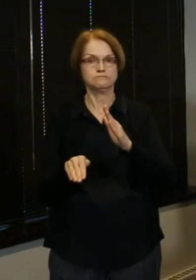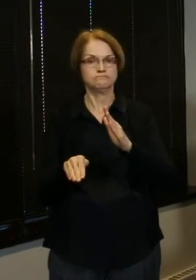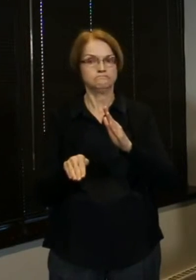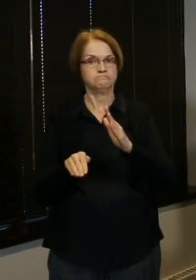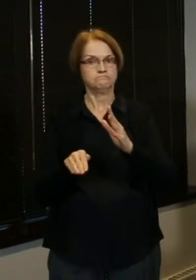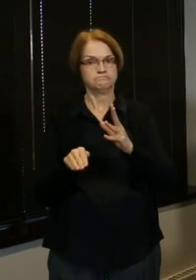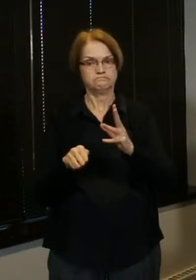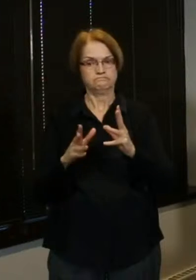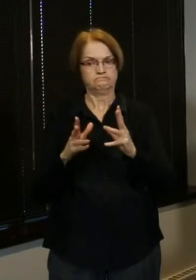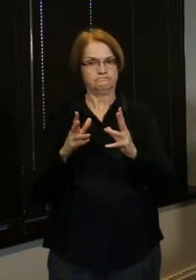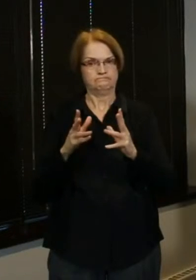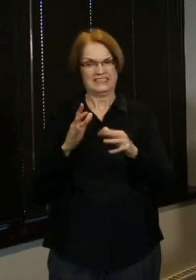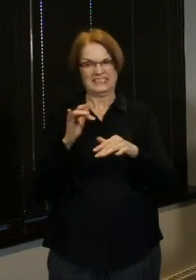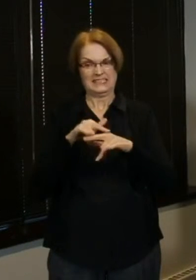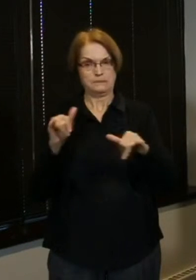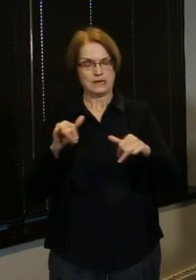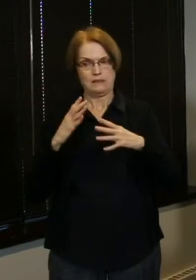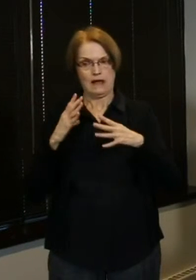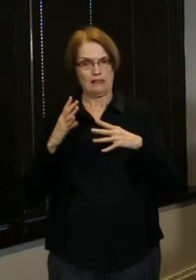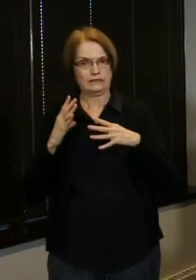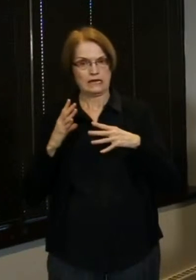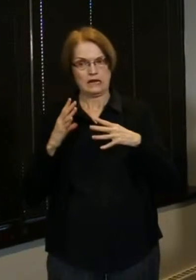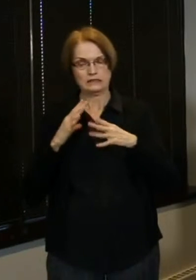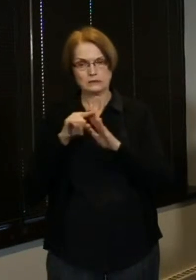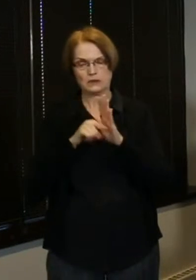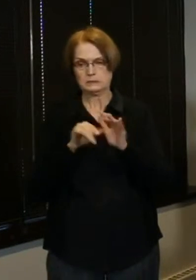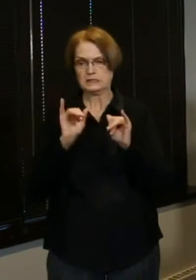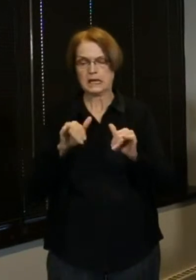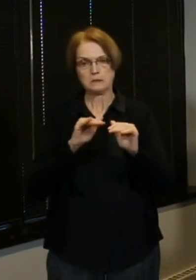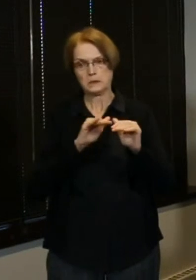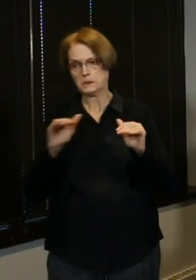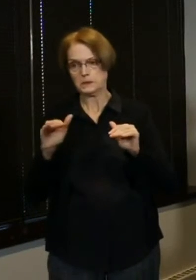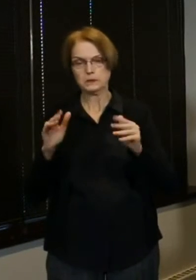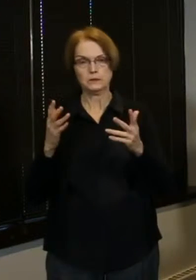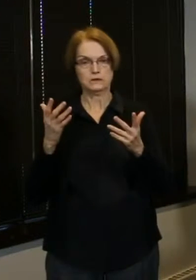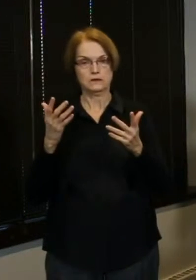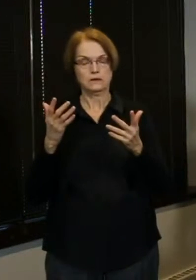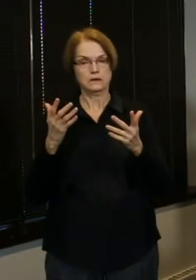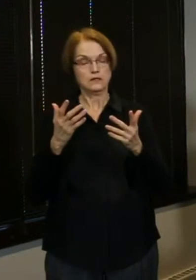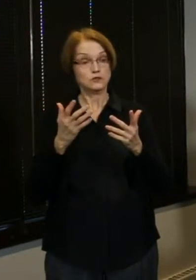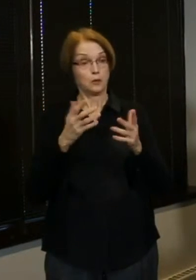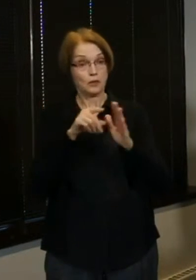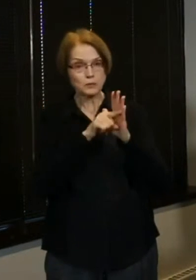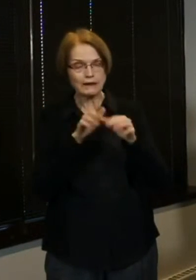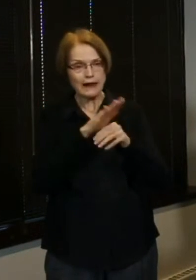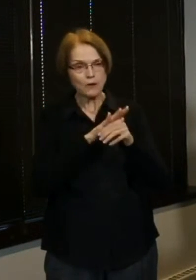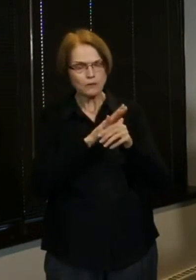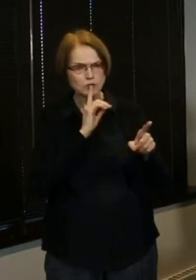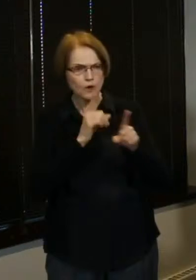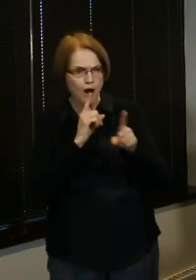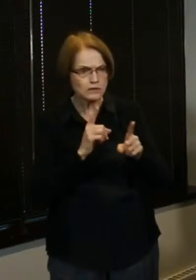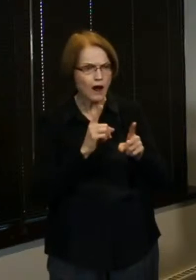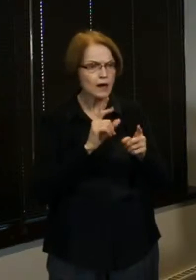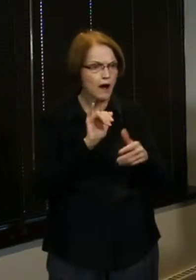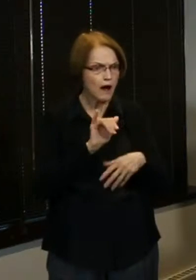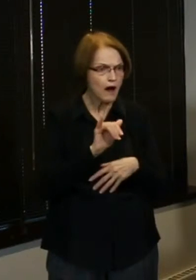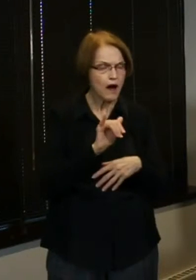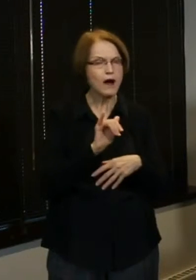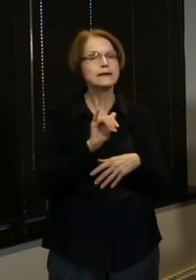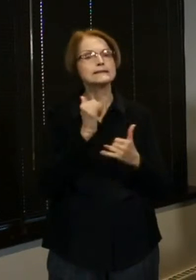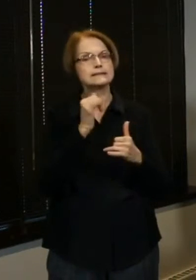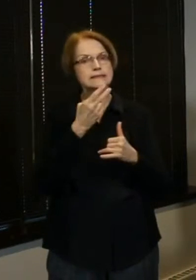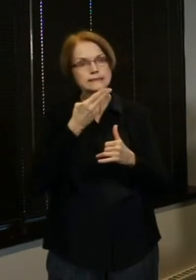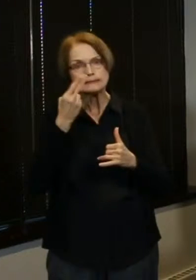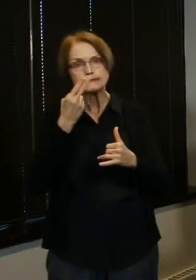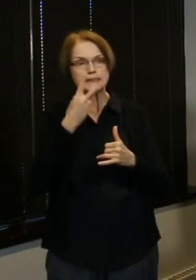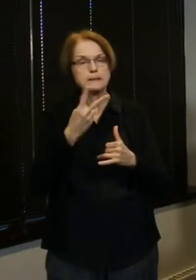holidays. And in speaking with some of our partners that have facilities down in Springfield, they confirm that they are still seeing a high